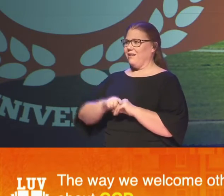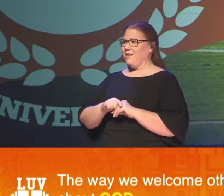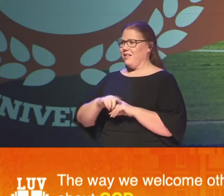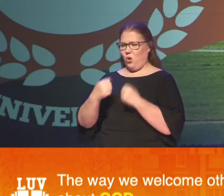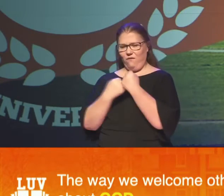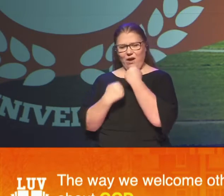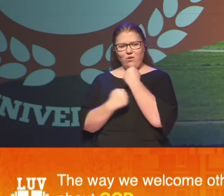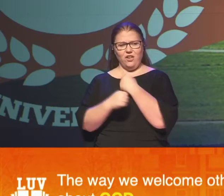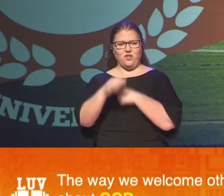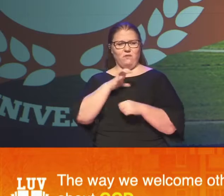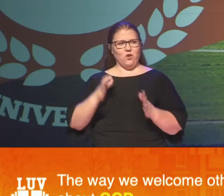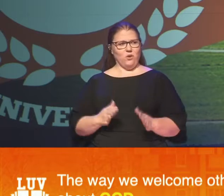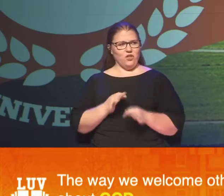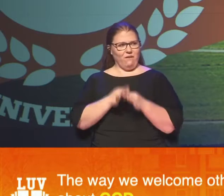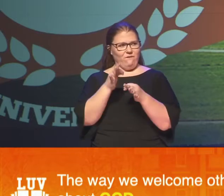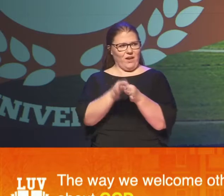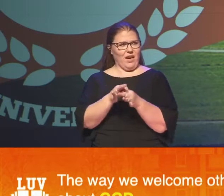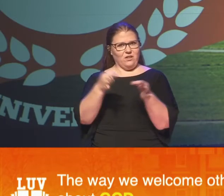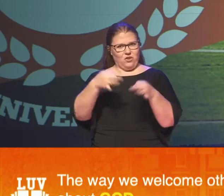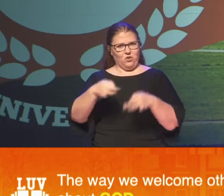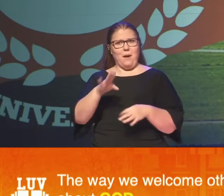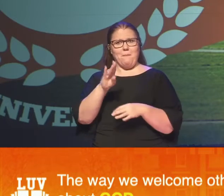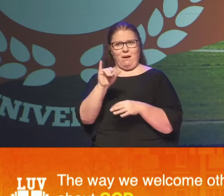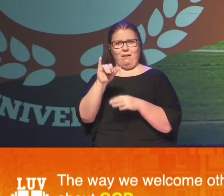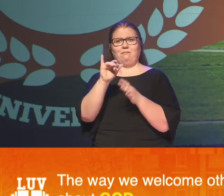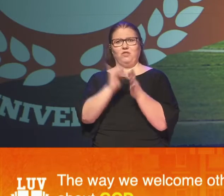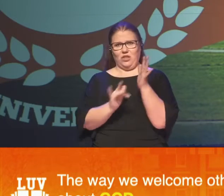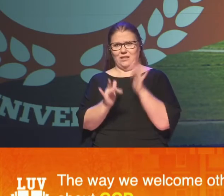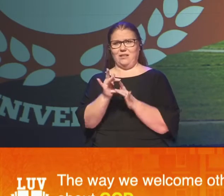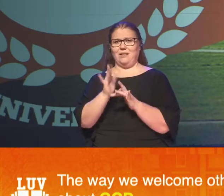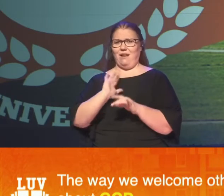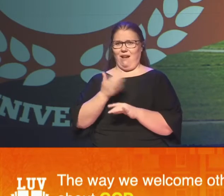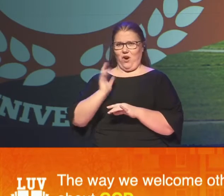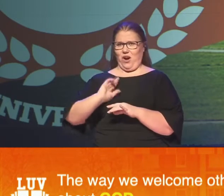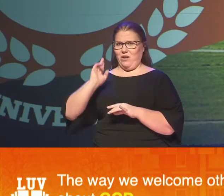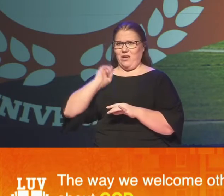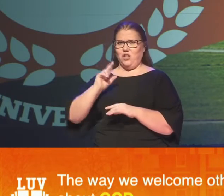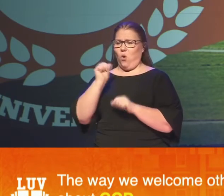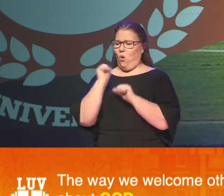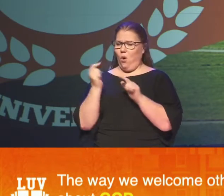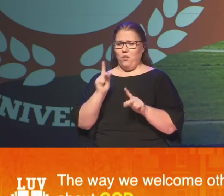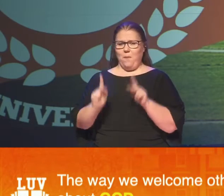the Christian faith, as it's described by Jesus and in our heritage, is that every person is